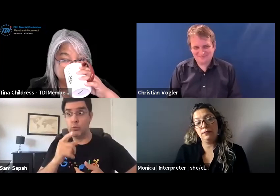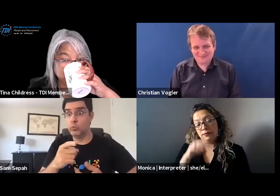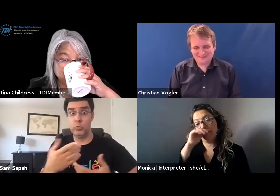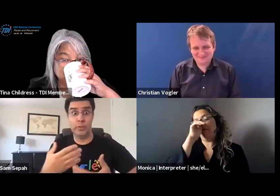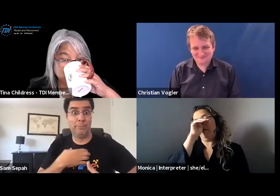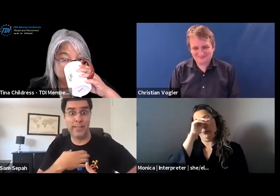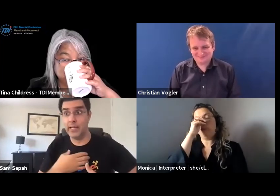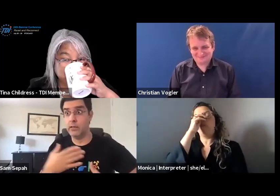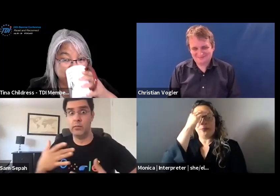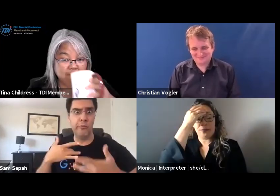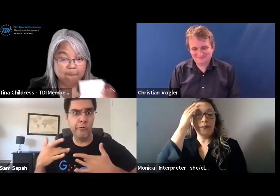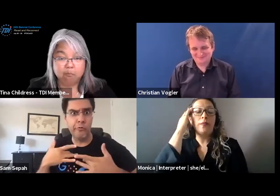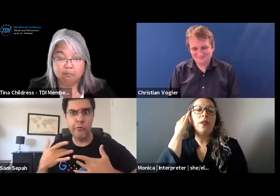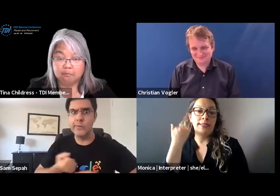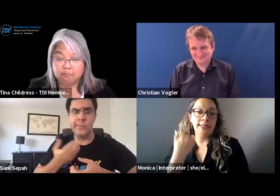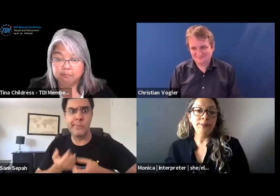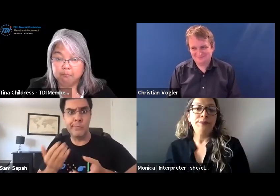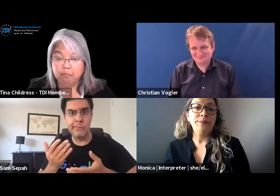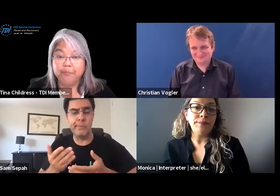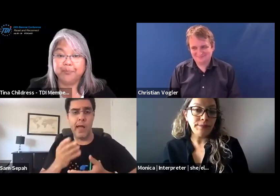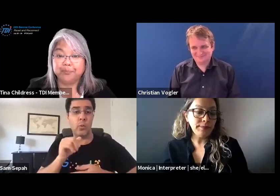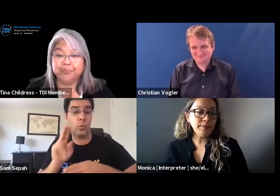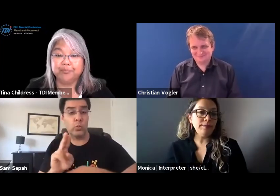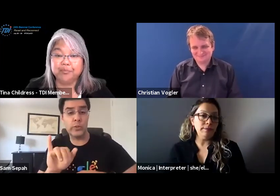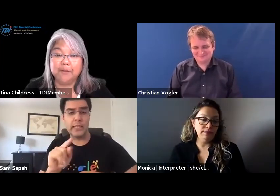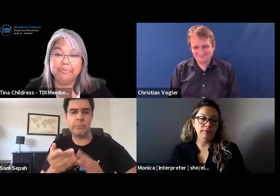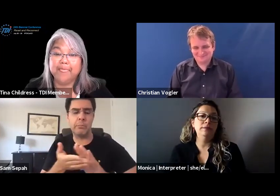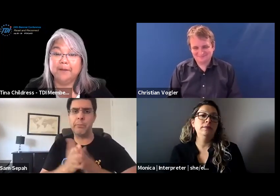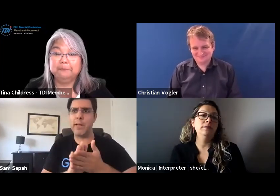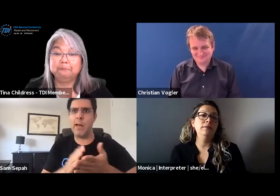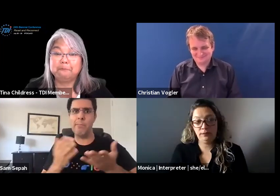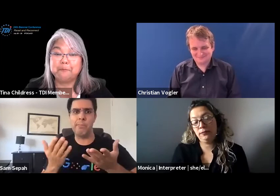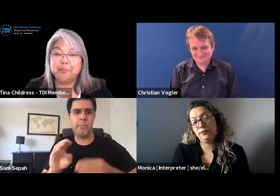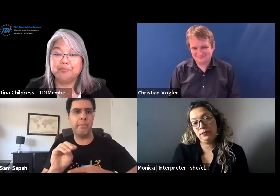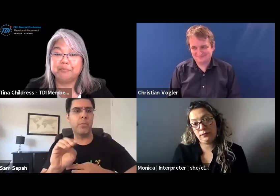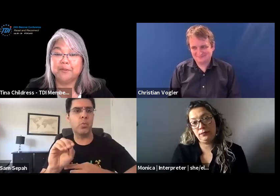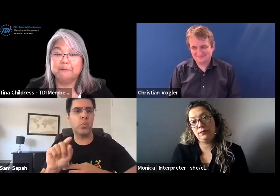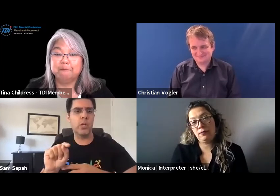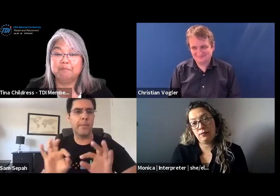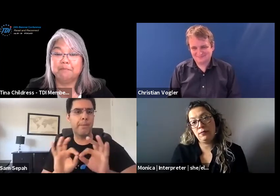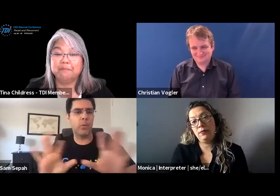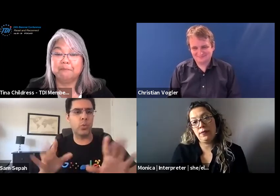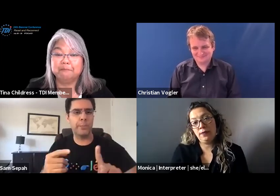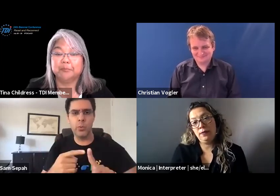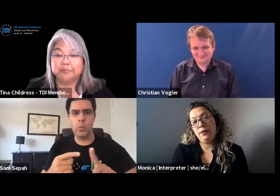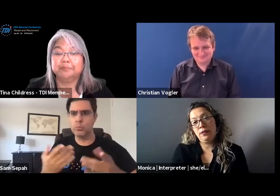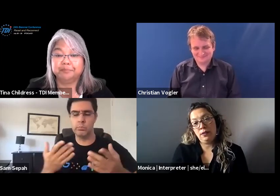it. And if you have any complaints or concerns, but don't use it, and it just becomes, a moot